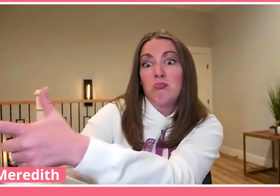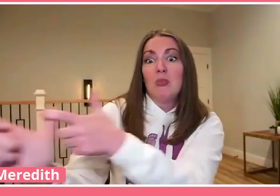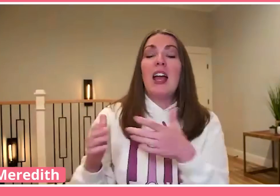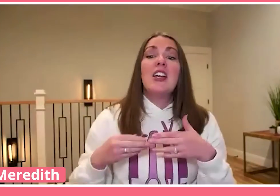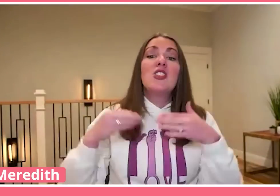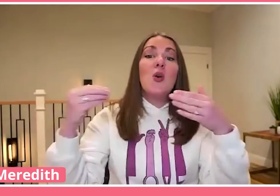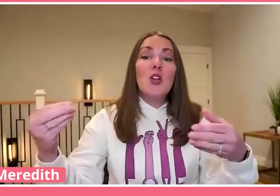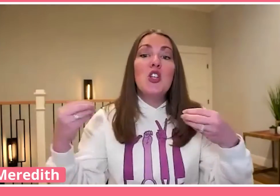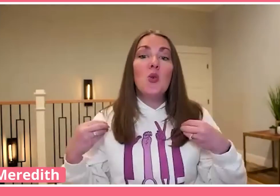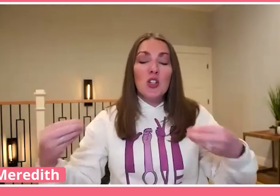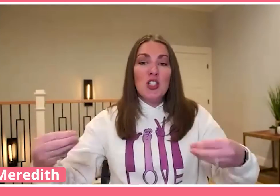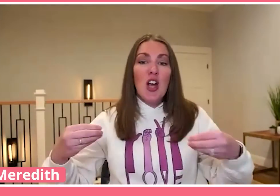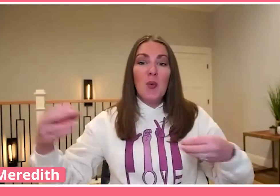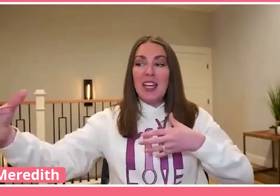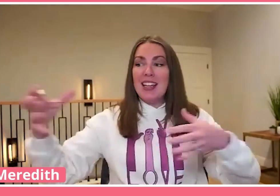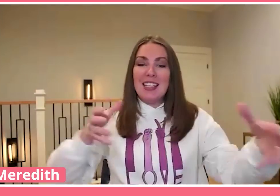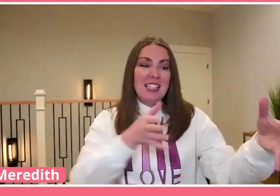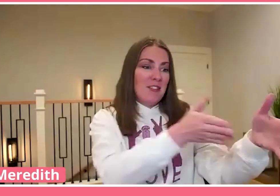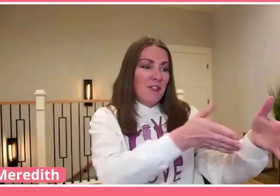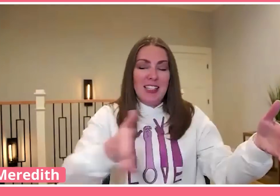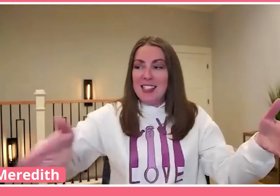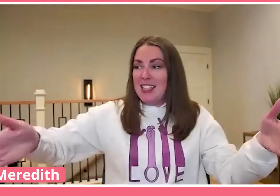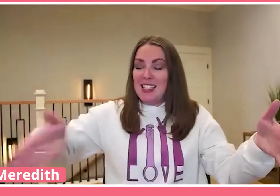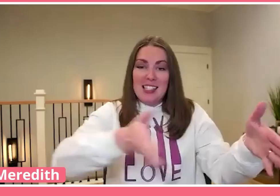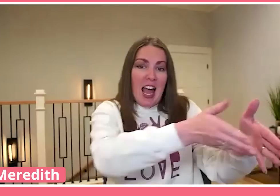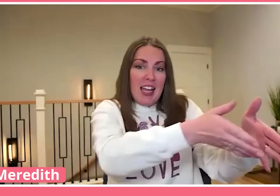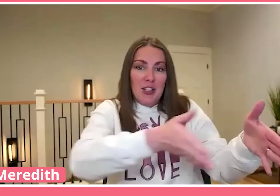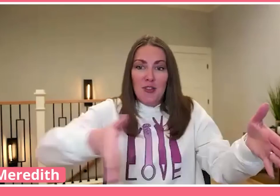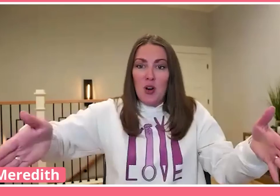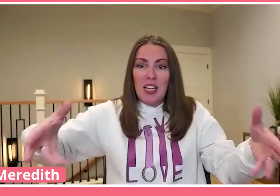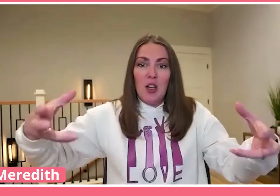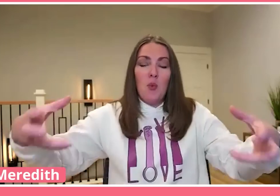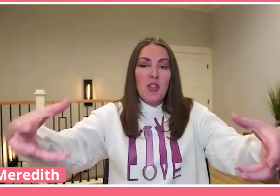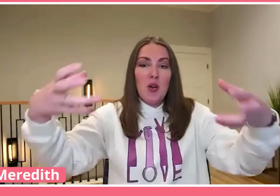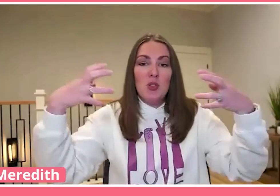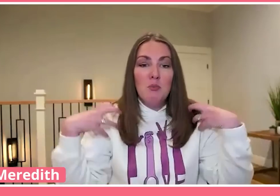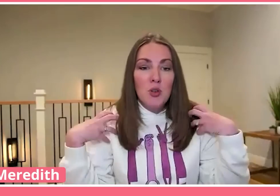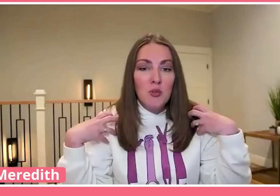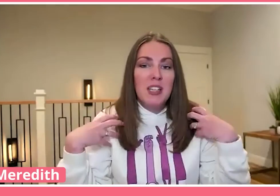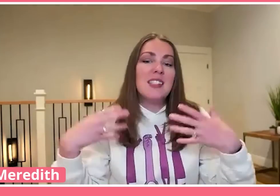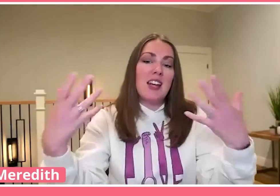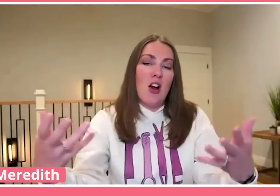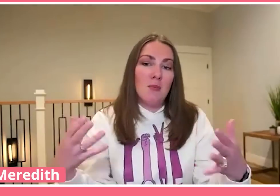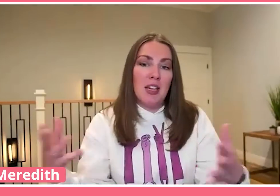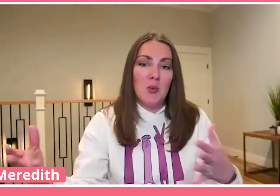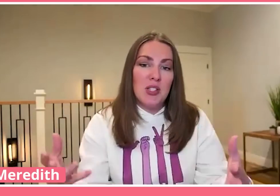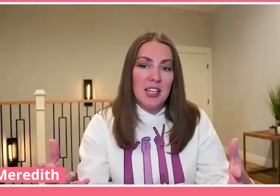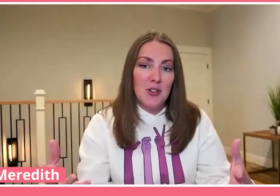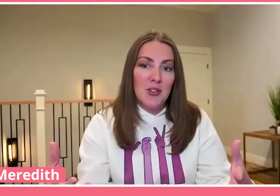So you're showing the difference in the style of running with those movements and non-manual signals